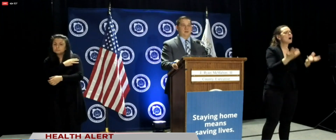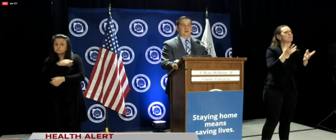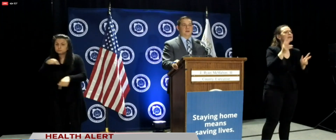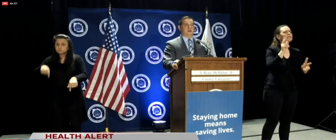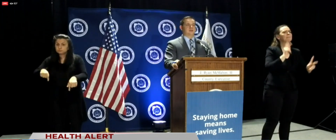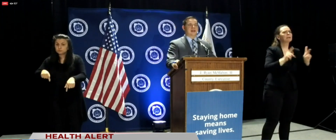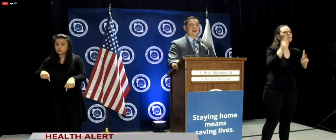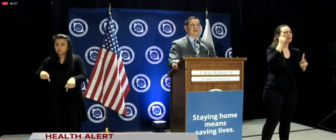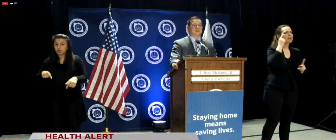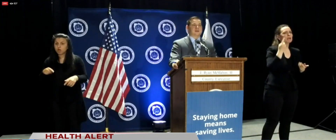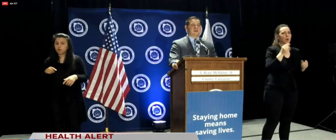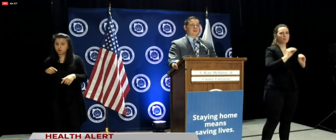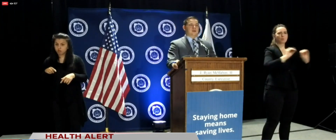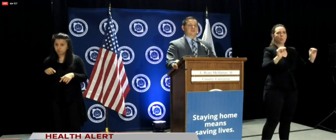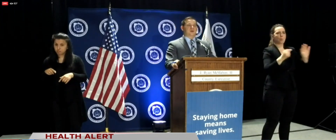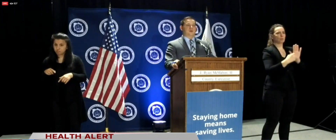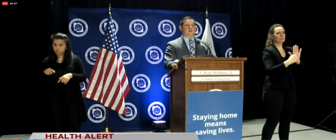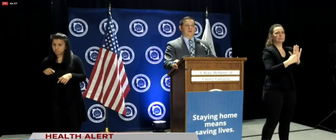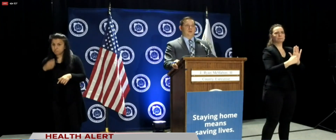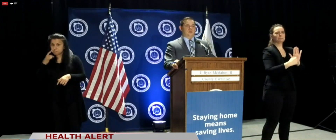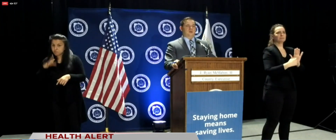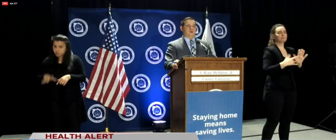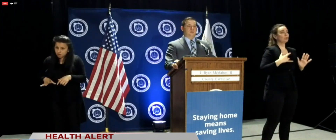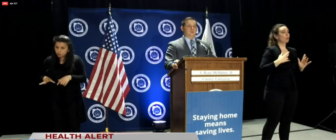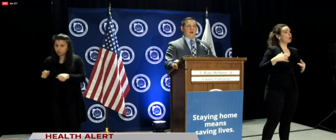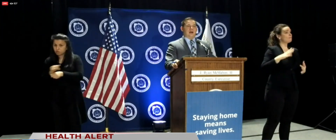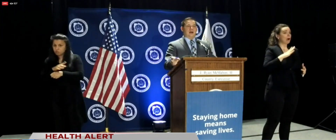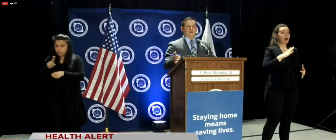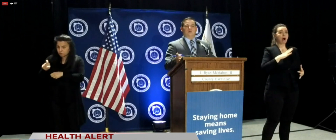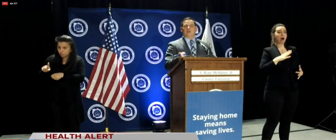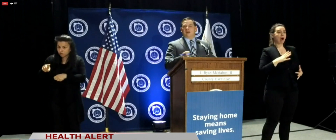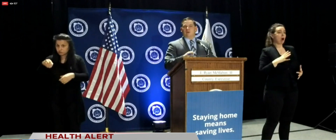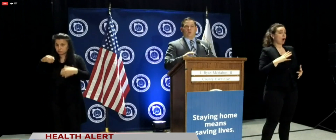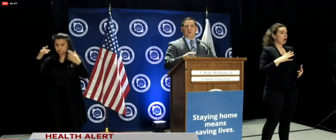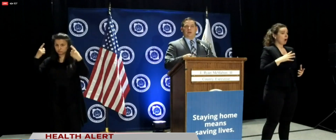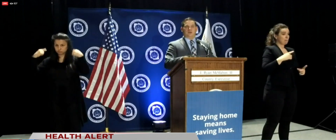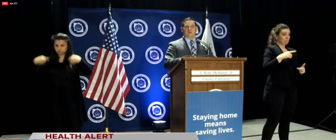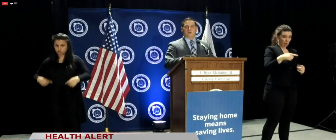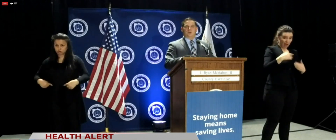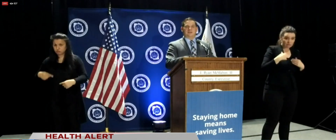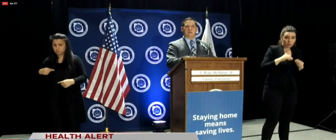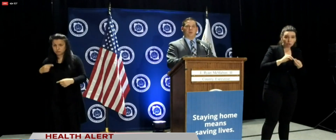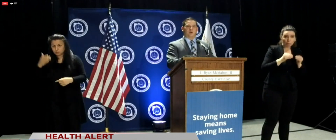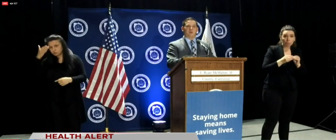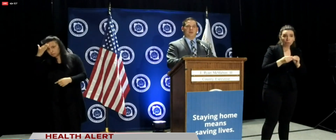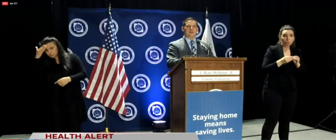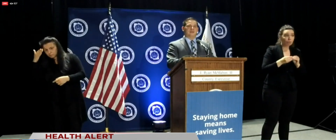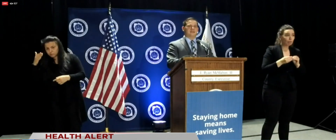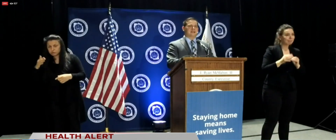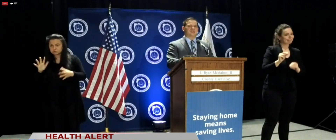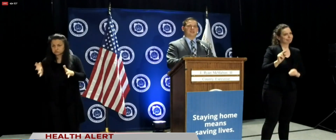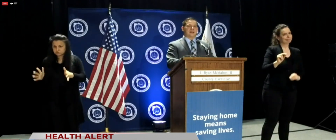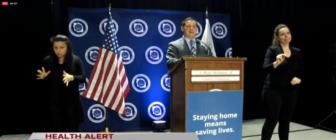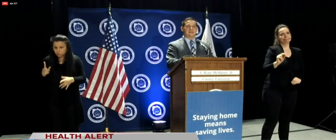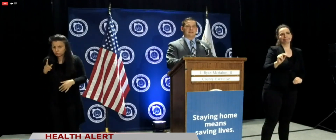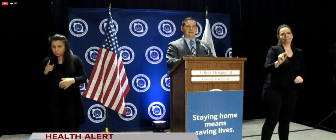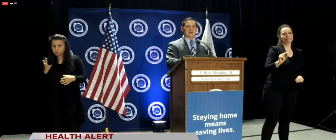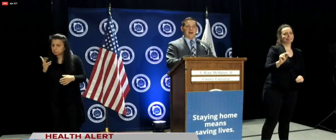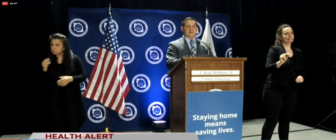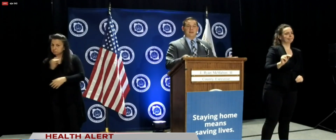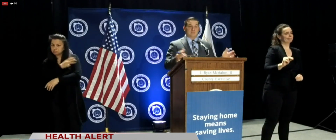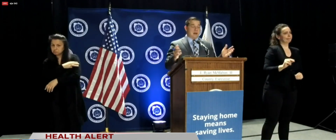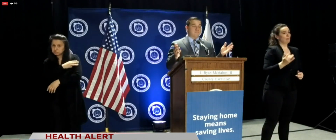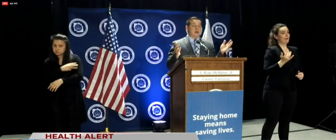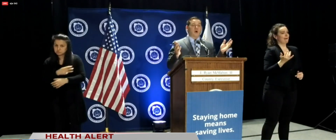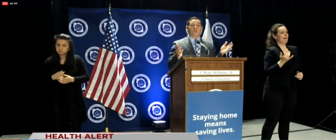I mean, and it's not going to, until, I don't know if we ever will, Andrew, because at the point where they can give us extra tests,